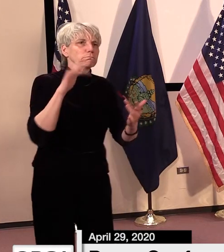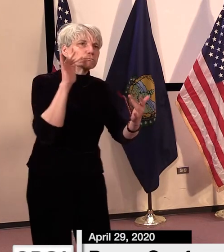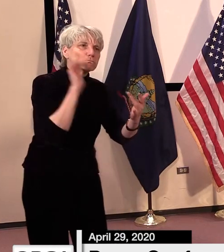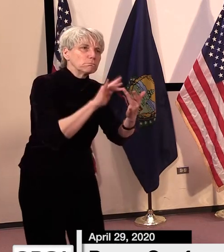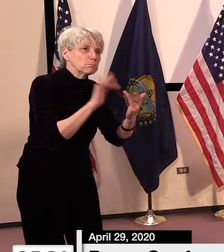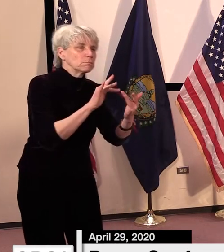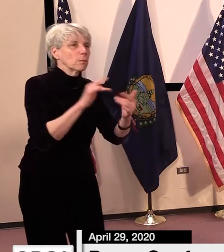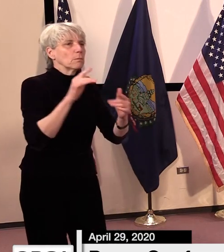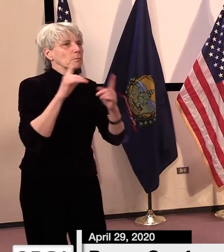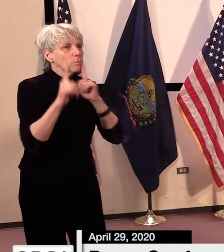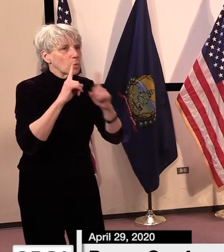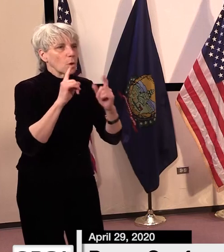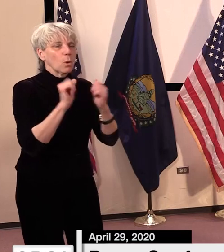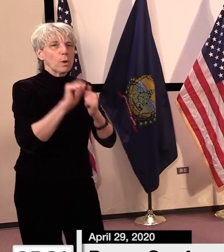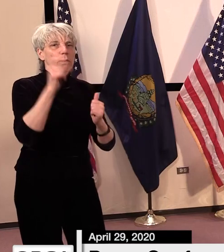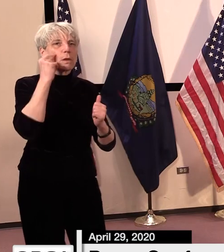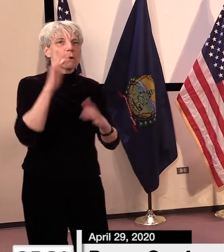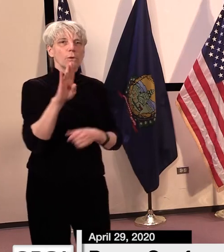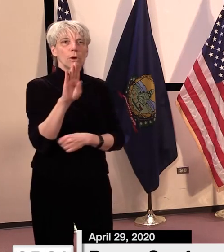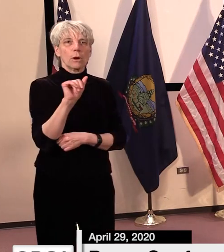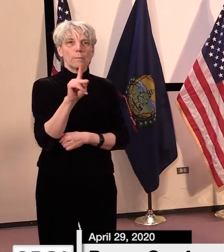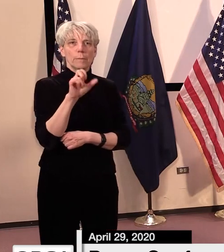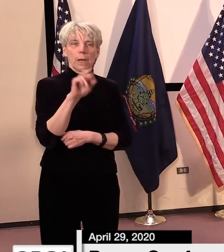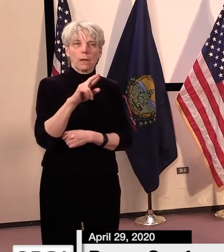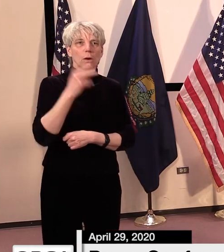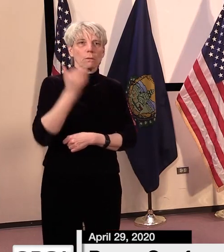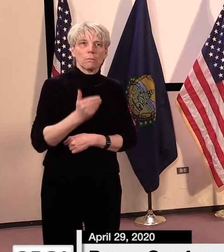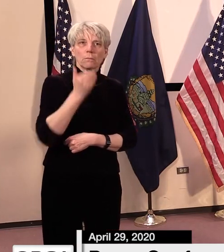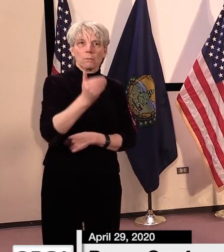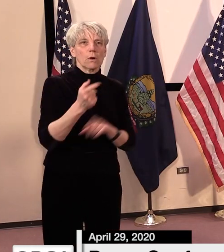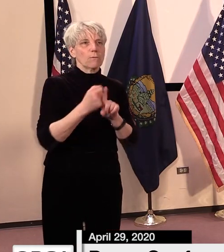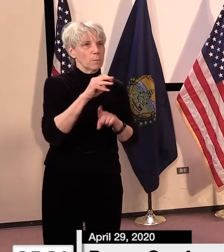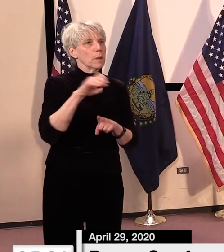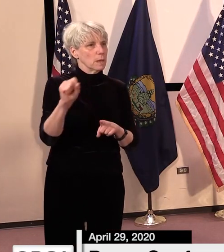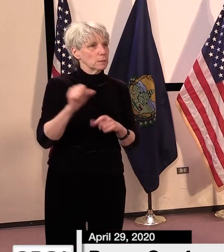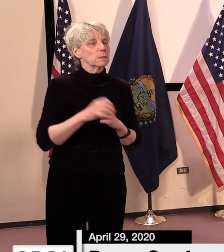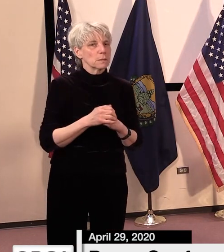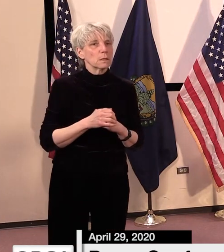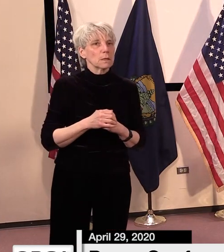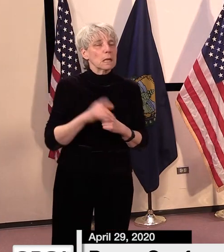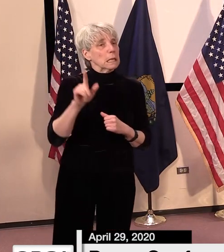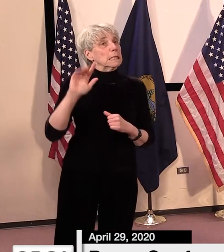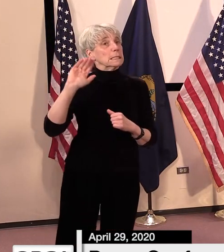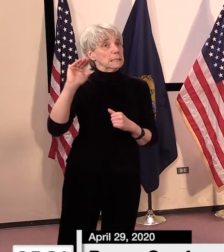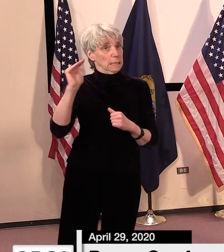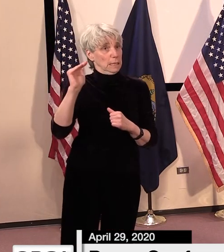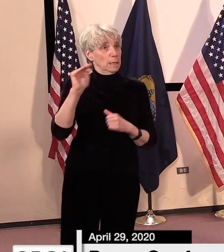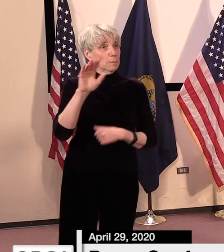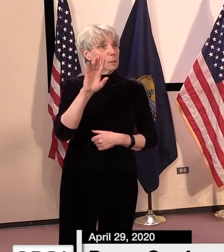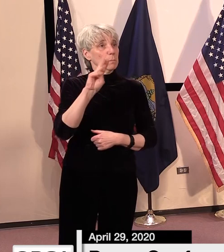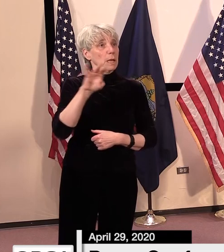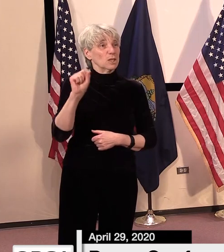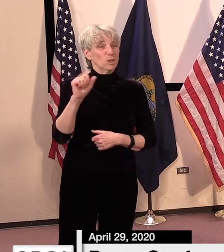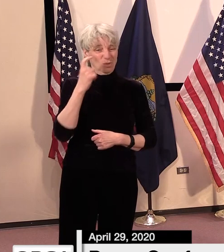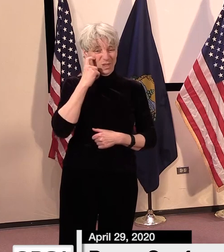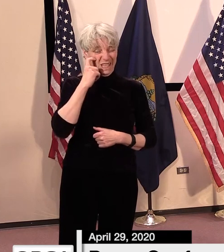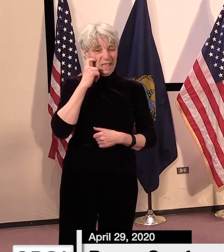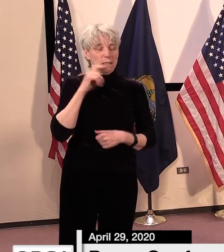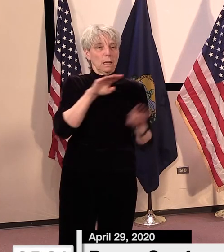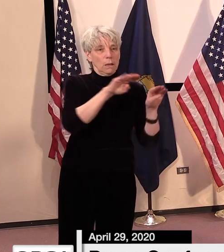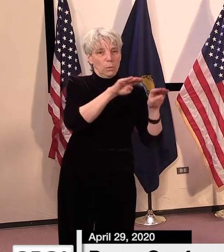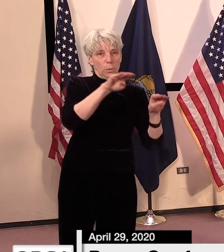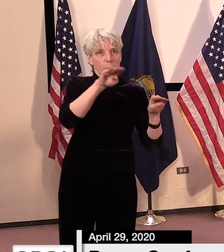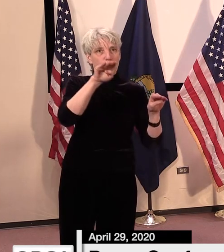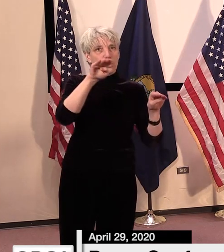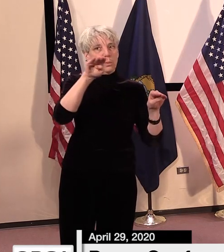with Governor Baker on a regular basis. It does appear that they're plateauing, maybe falling,